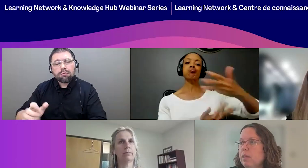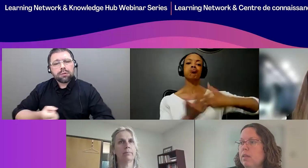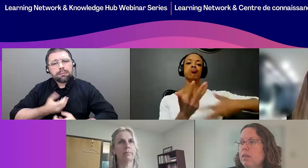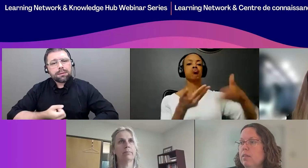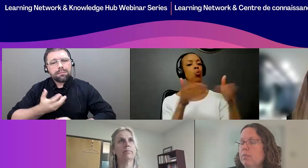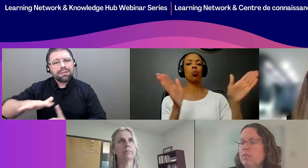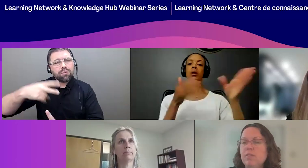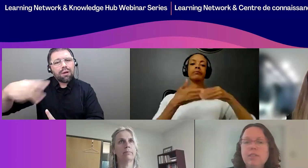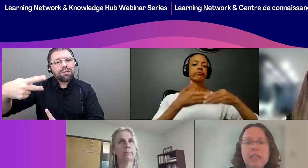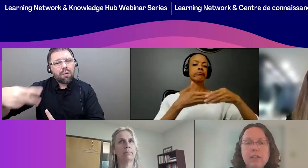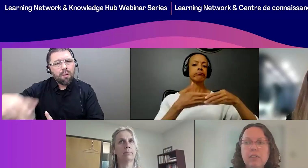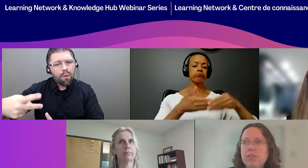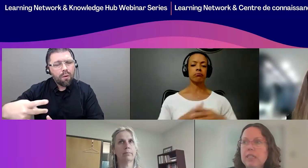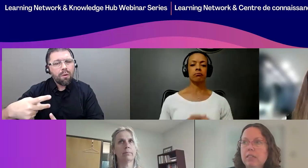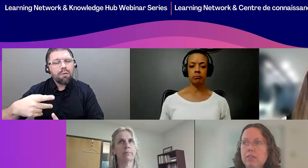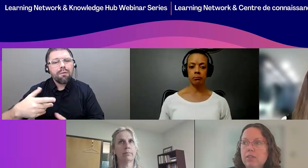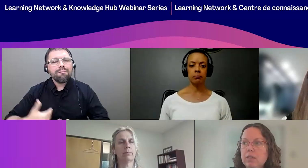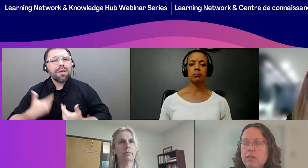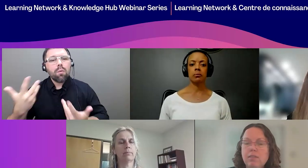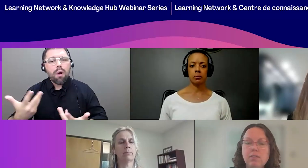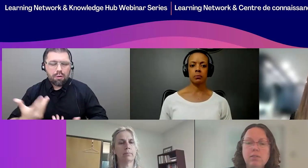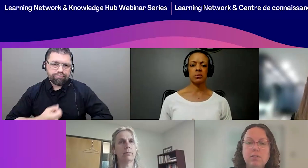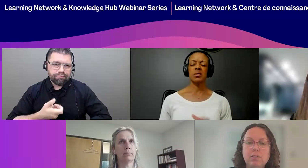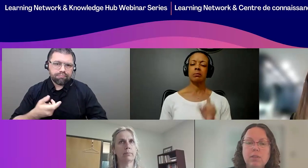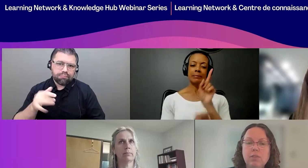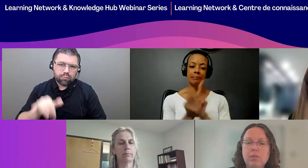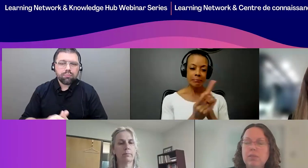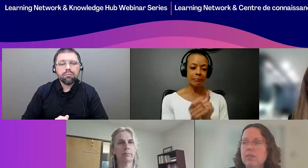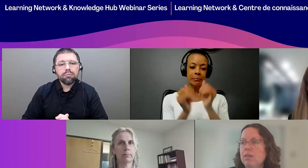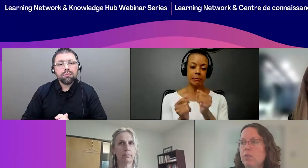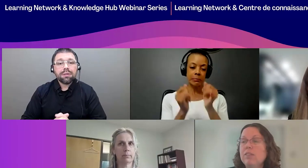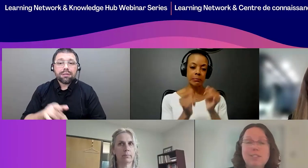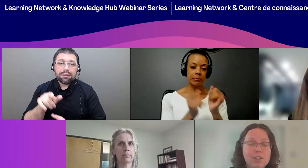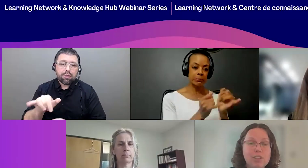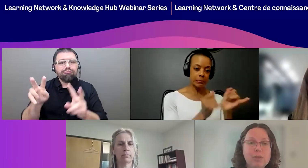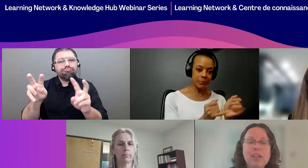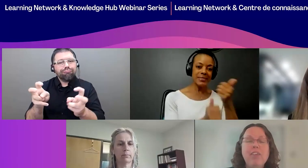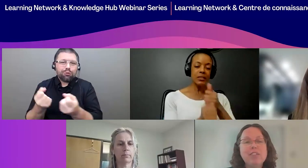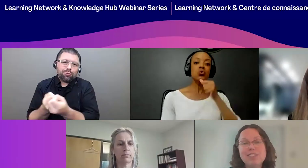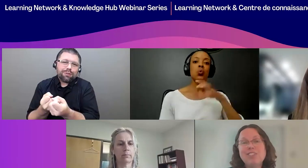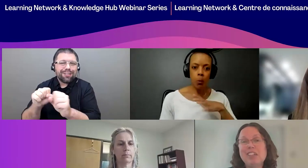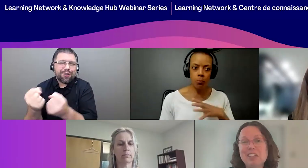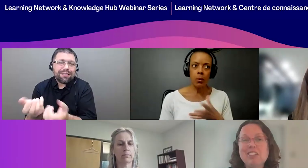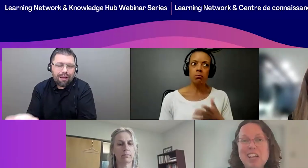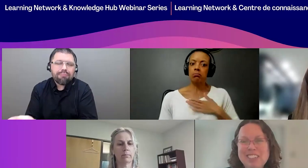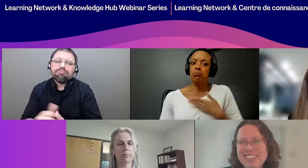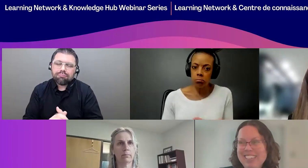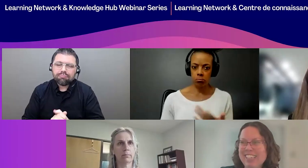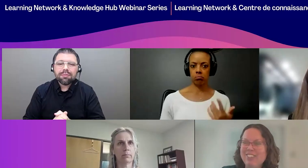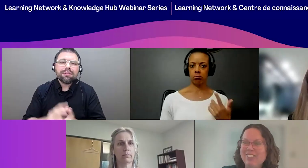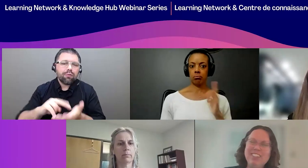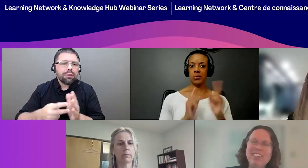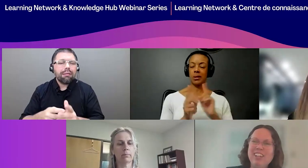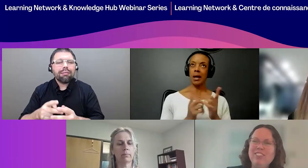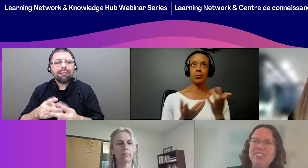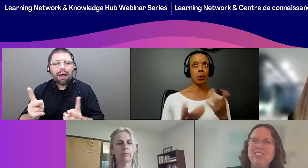session. So it's very tailored and very individualized to what the woman wanted to talk about. That was a strength and a challenge,